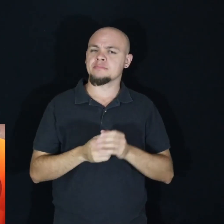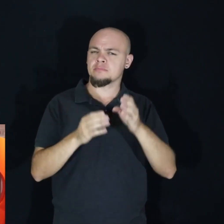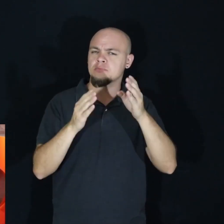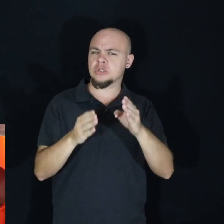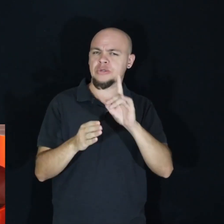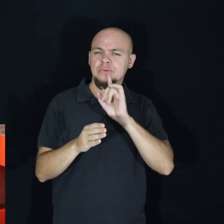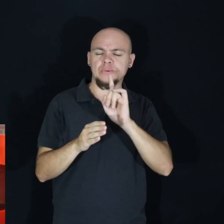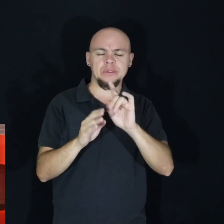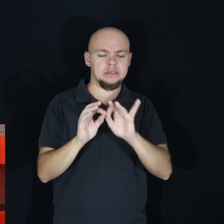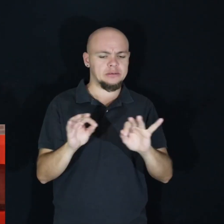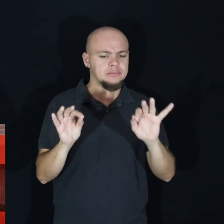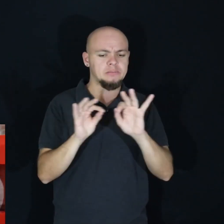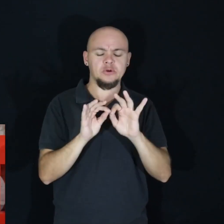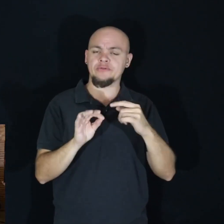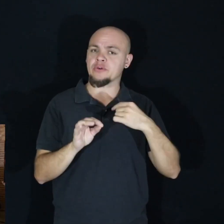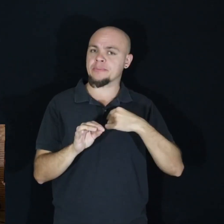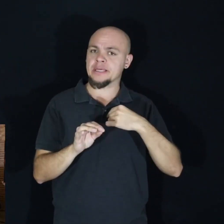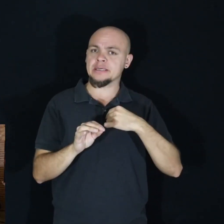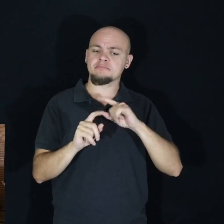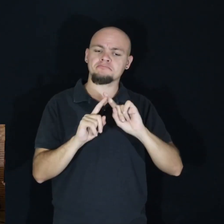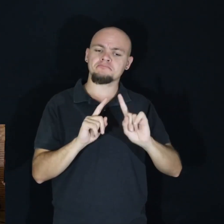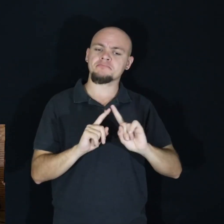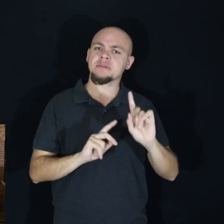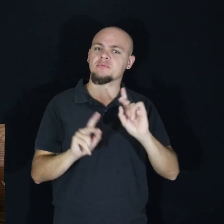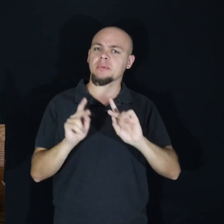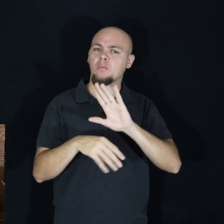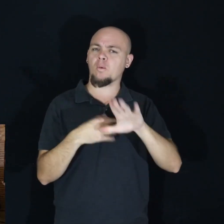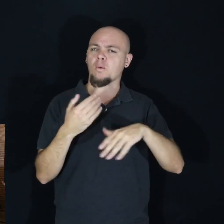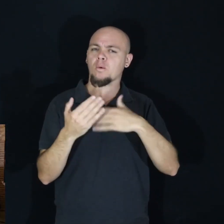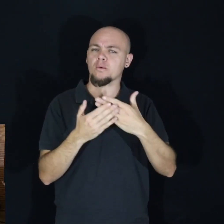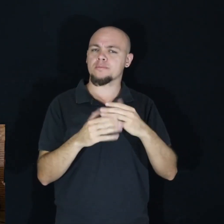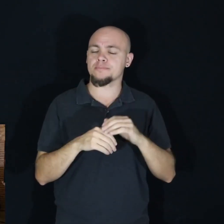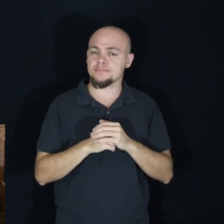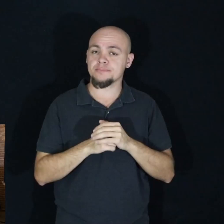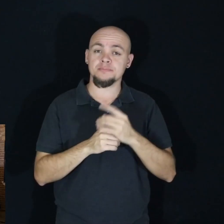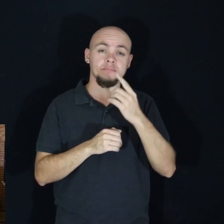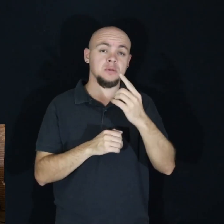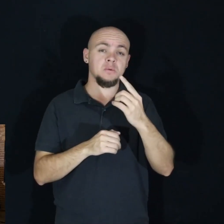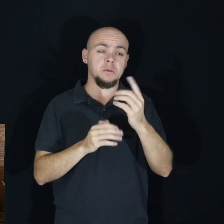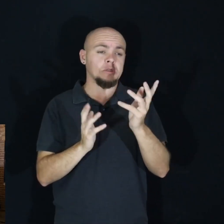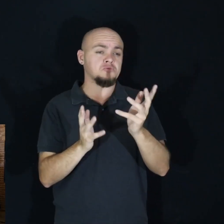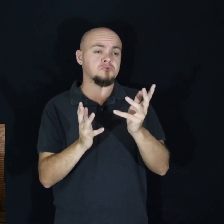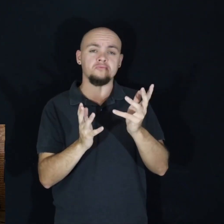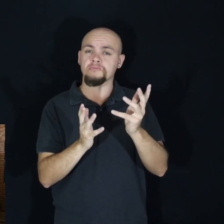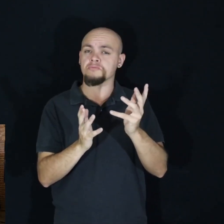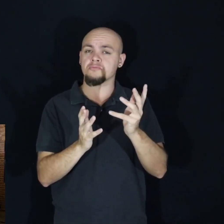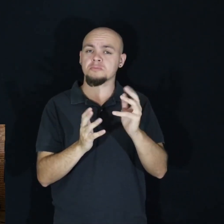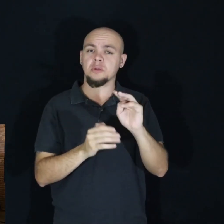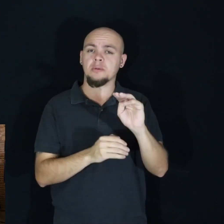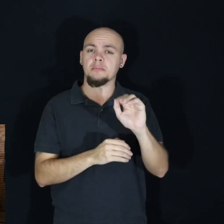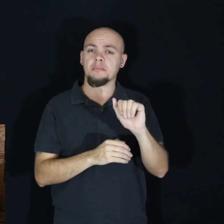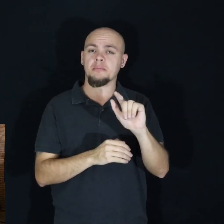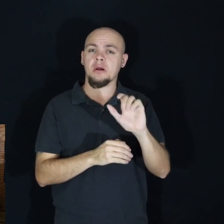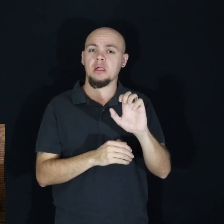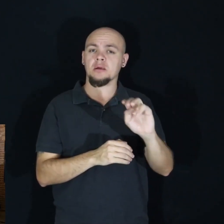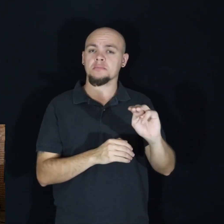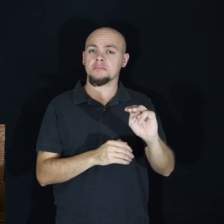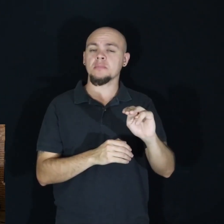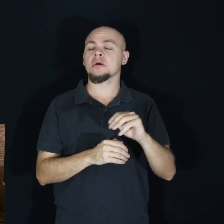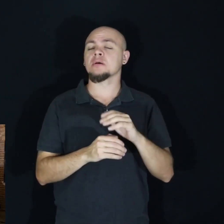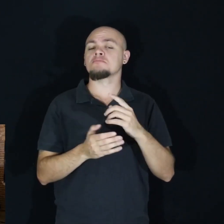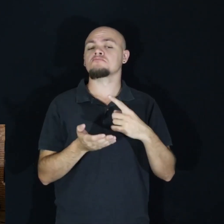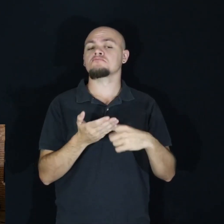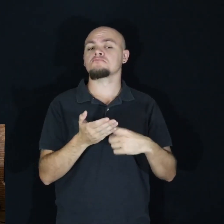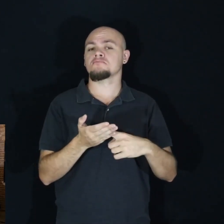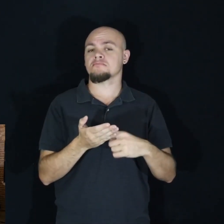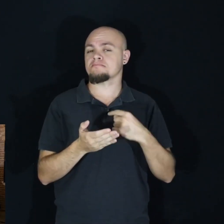important to me and many others. It was in one of my many talks with Mr. Malcolm, that we discussed the idea of